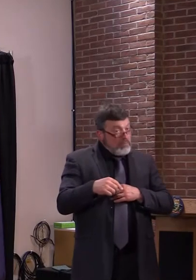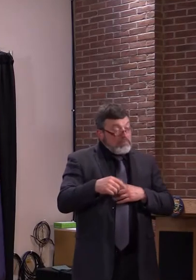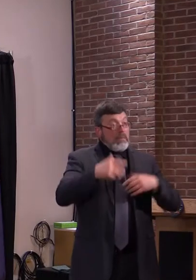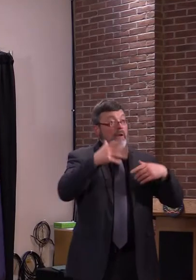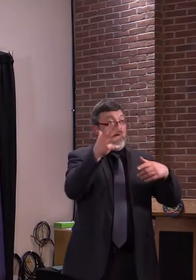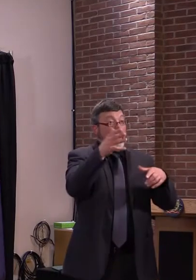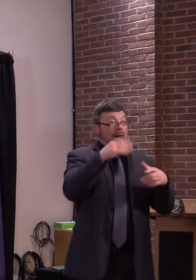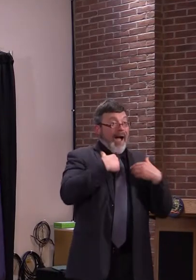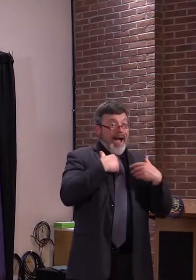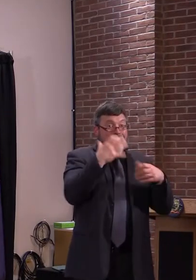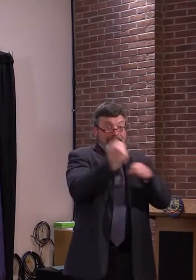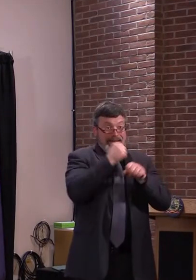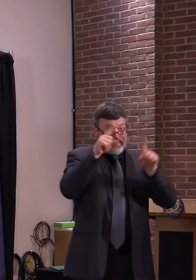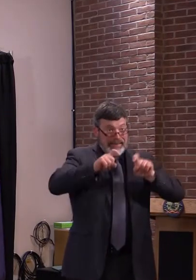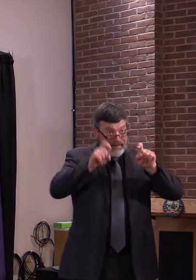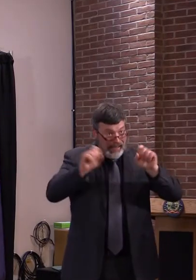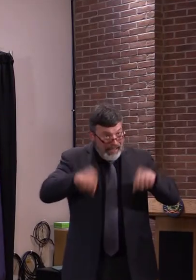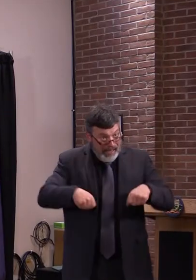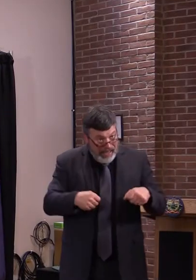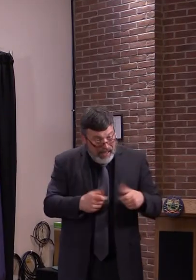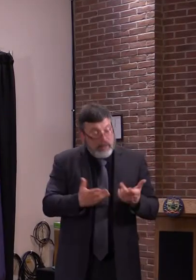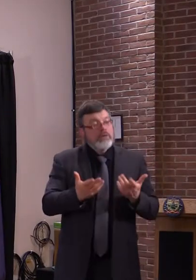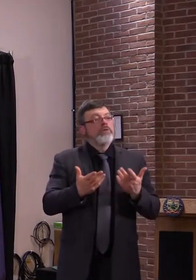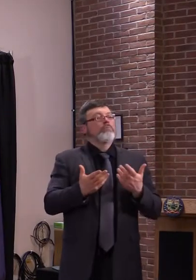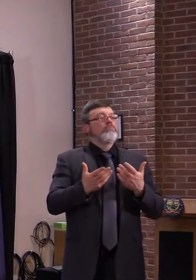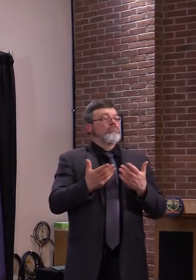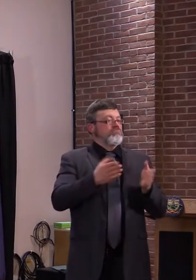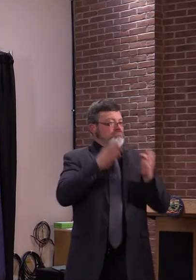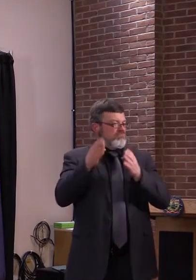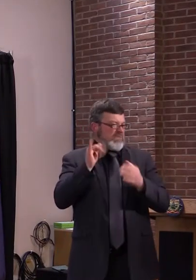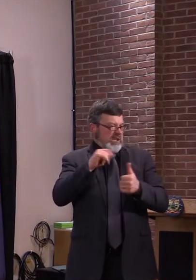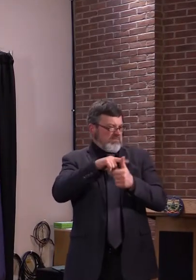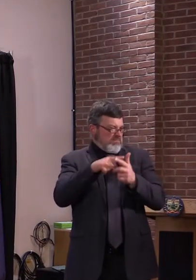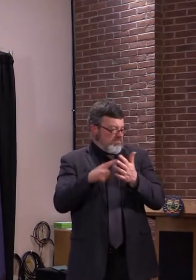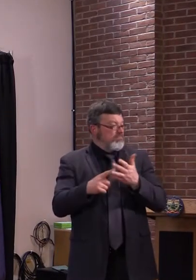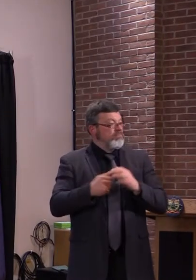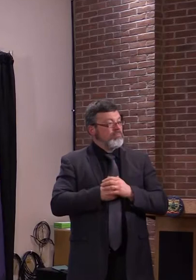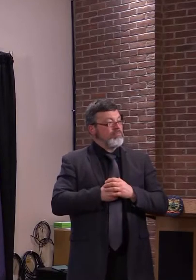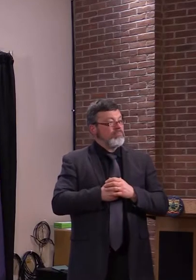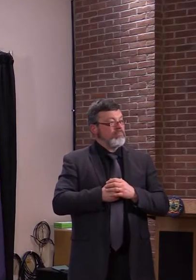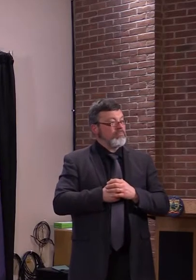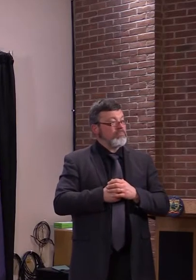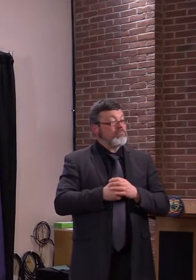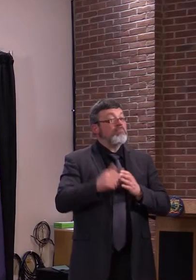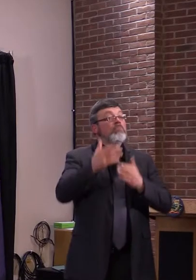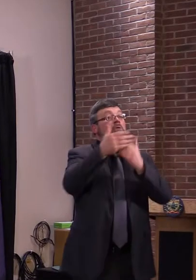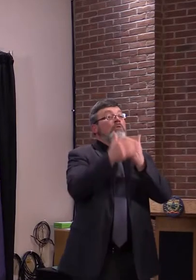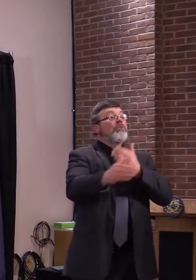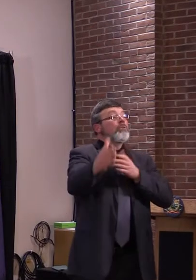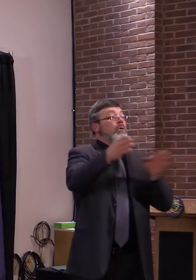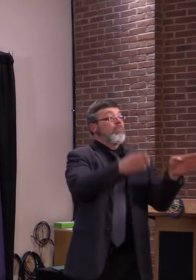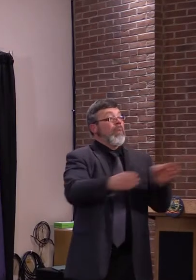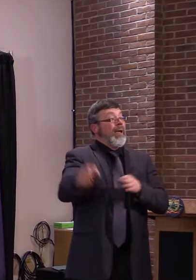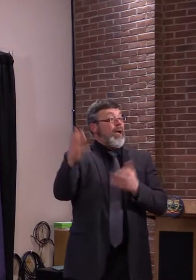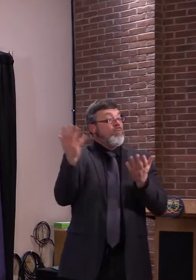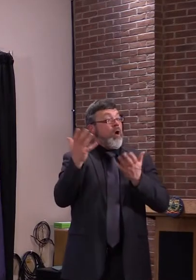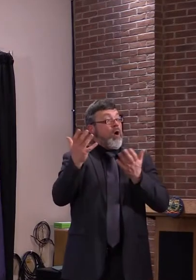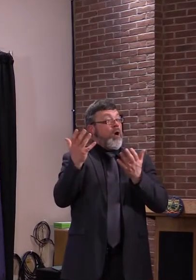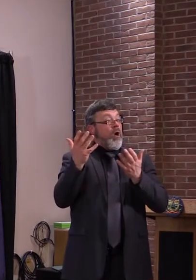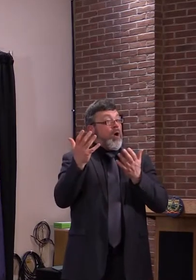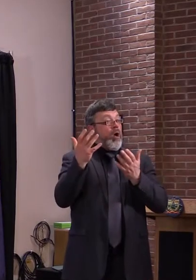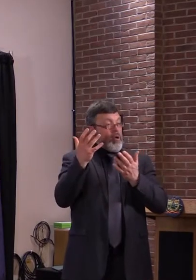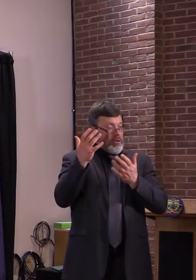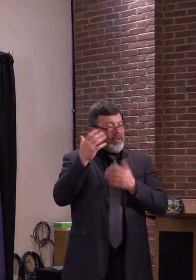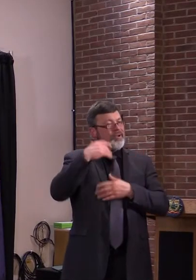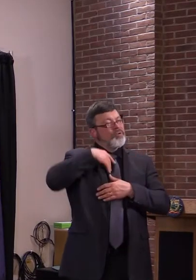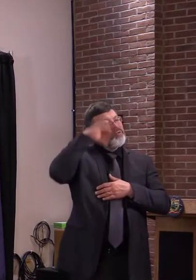outcomes. Now, in this planning for the future, we do need to expect new variants of the virus.